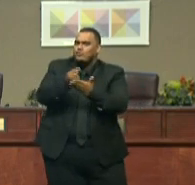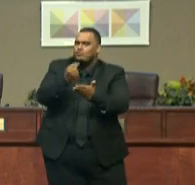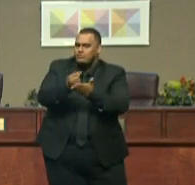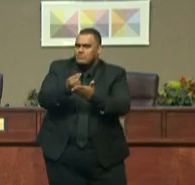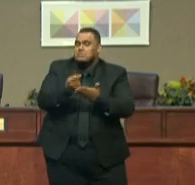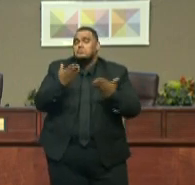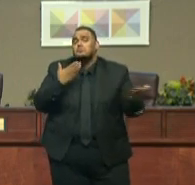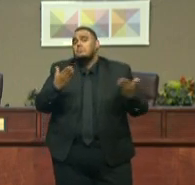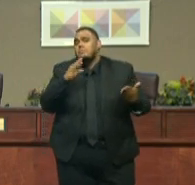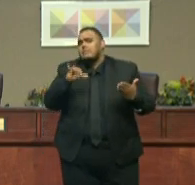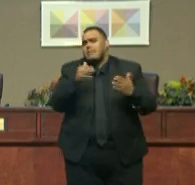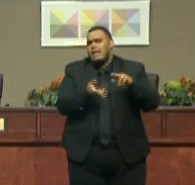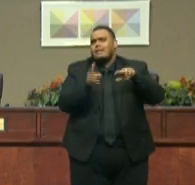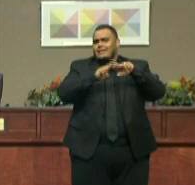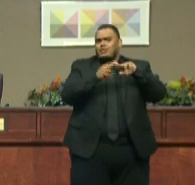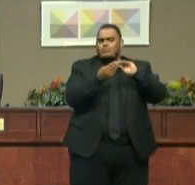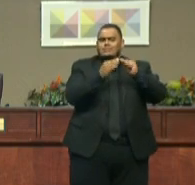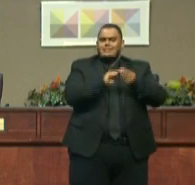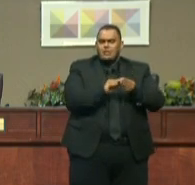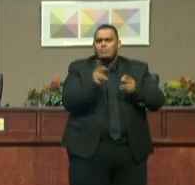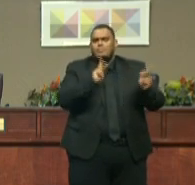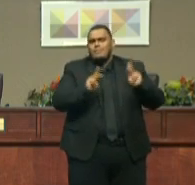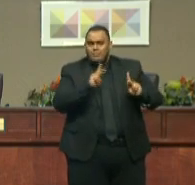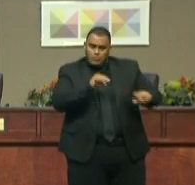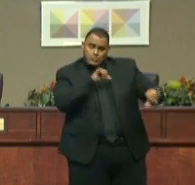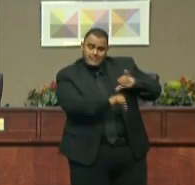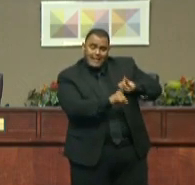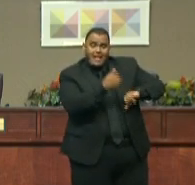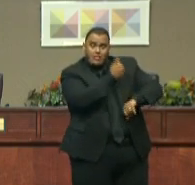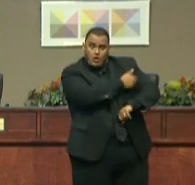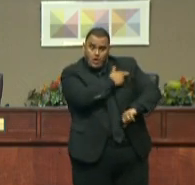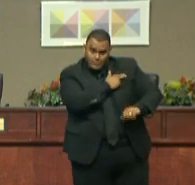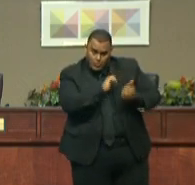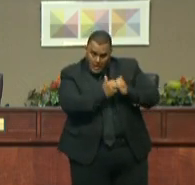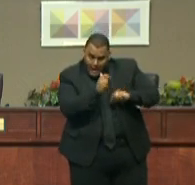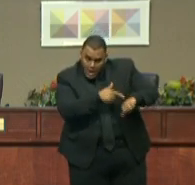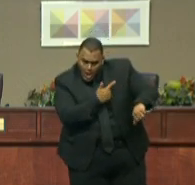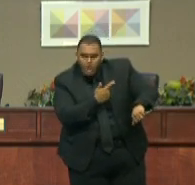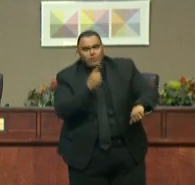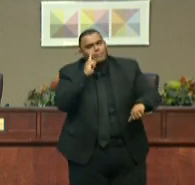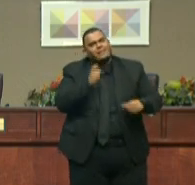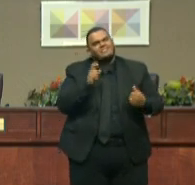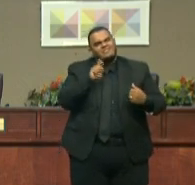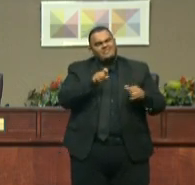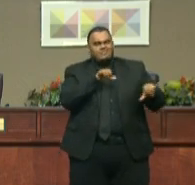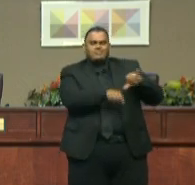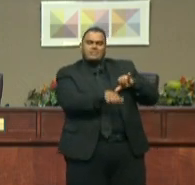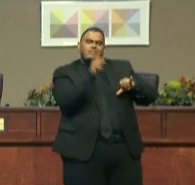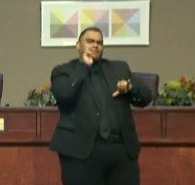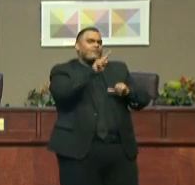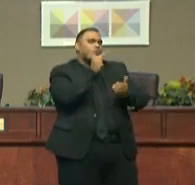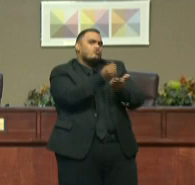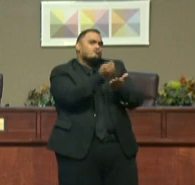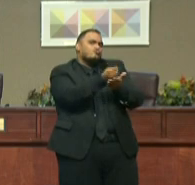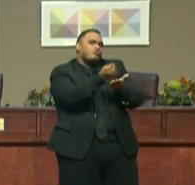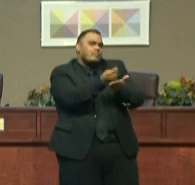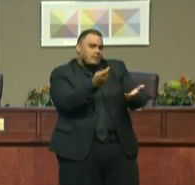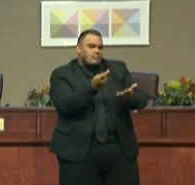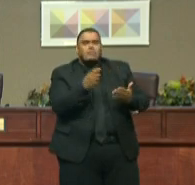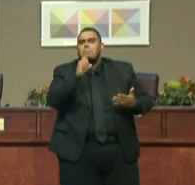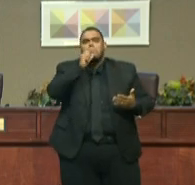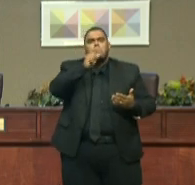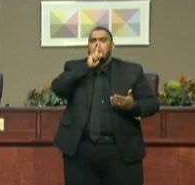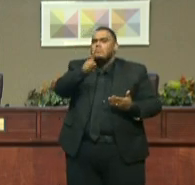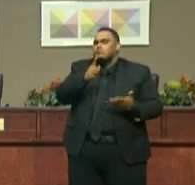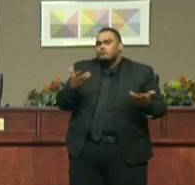as people are staying longer to receive that treatment. But I don't know yet how many of those people are in that situation.